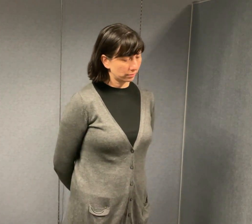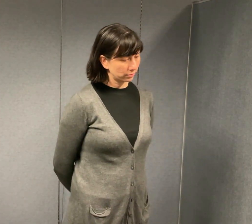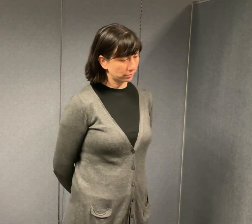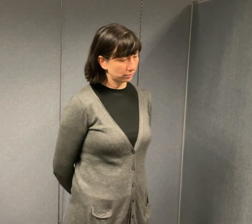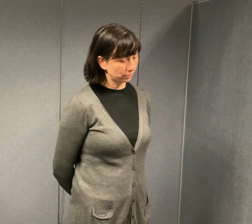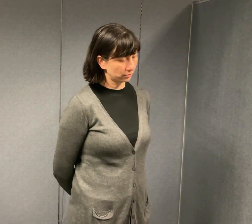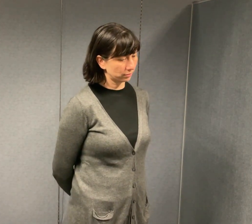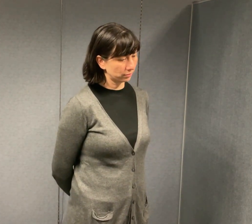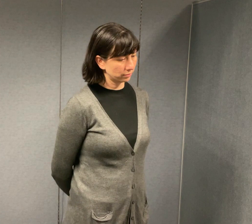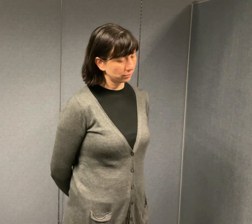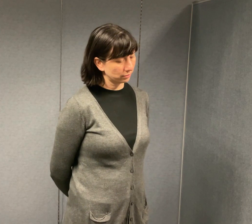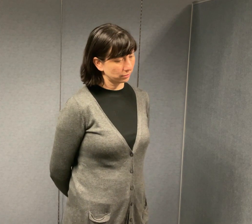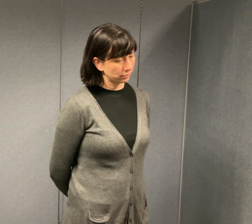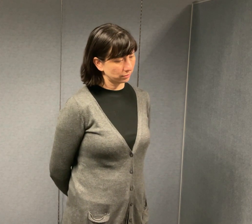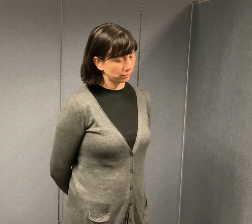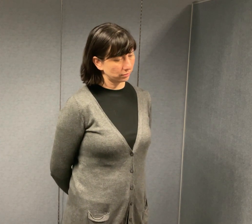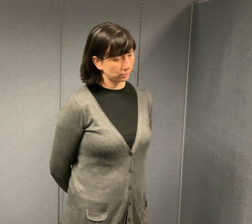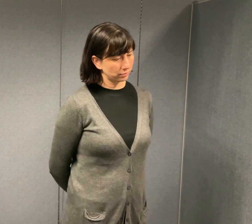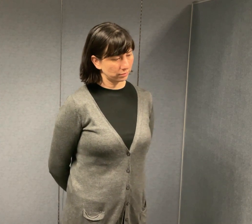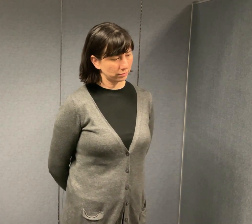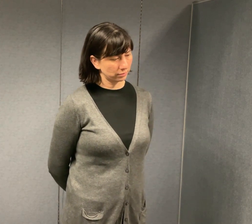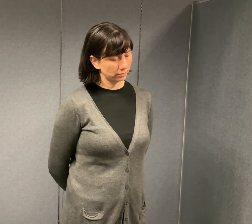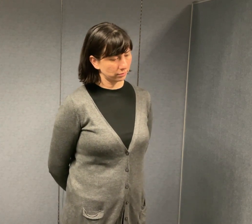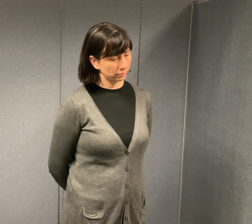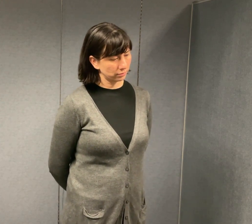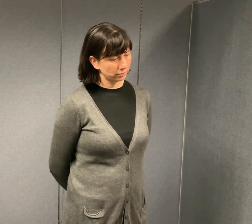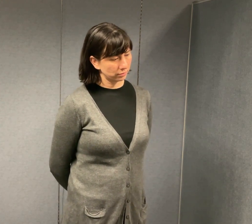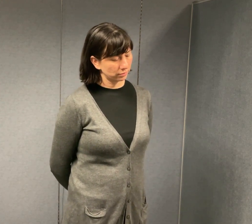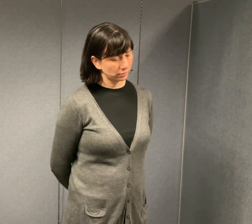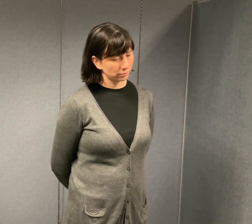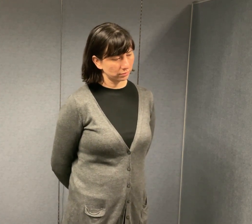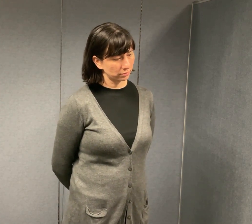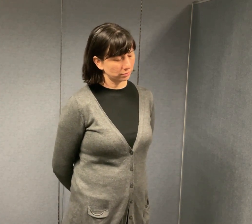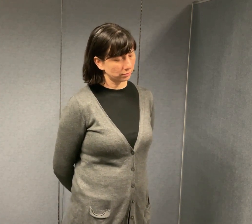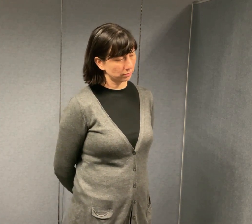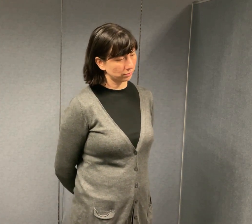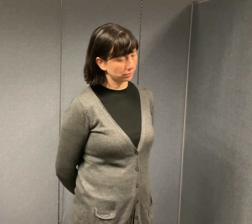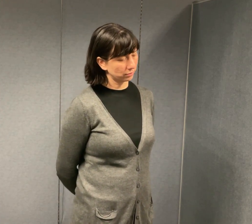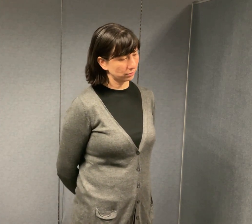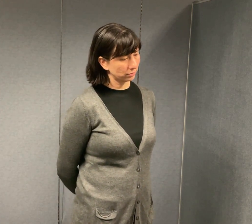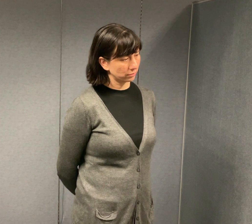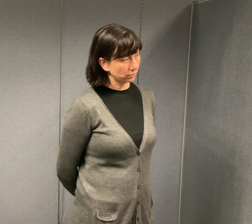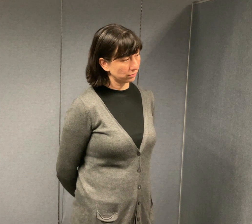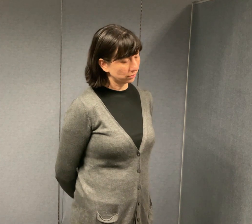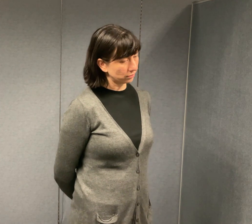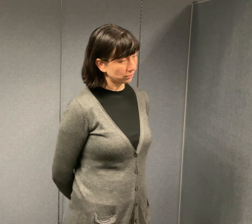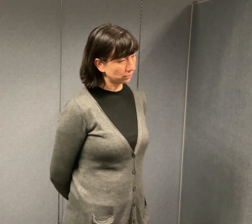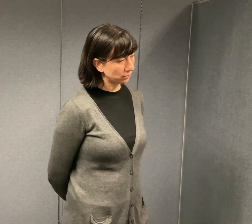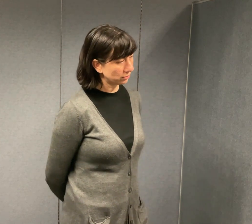do is review some formulas that we've studied already, and we'll use them to solve some actual